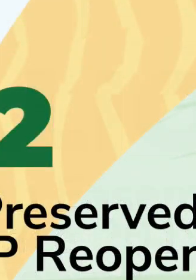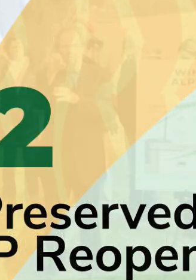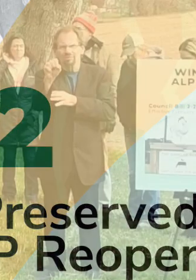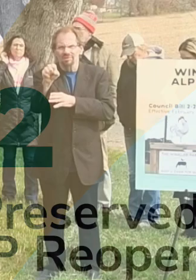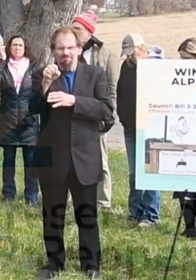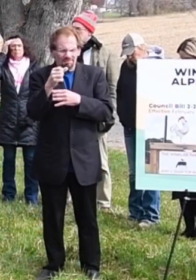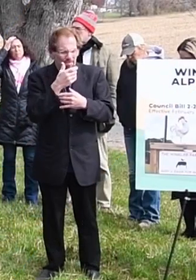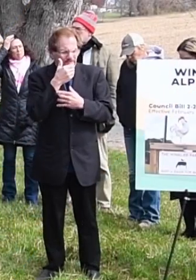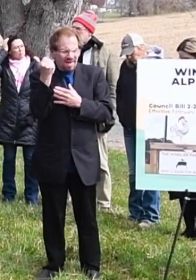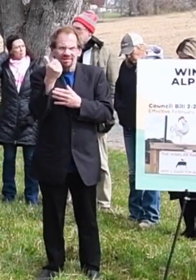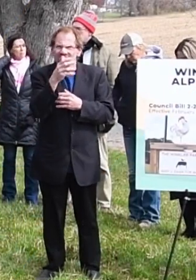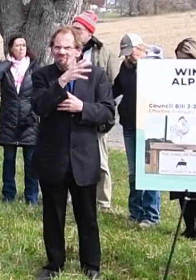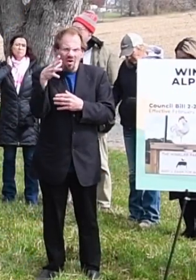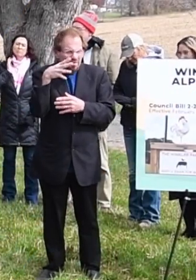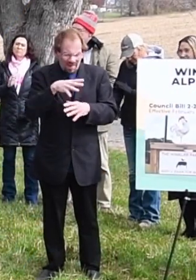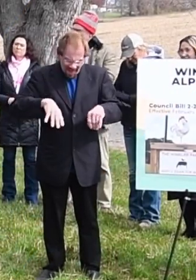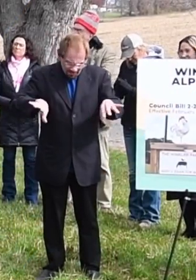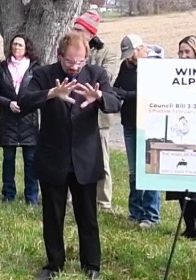land.